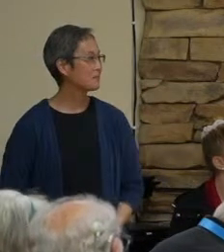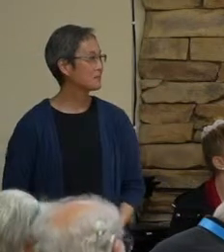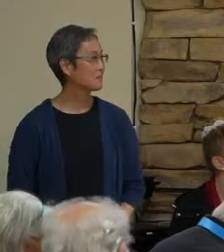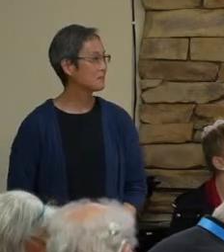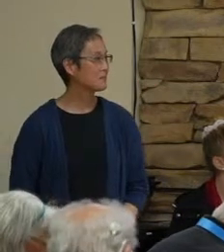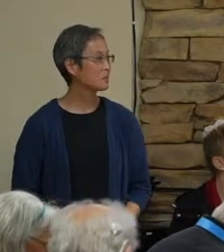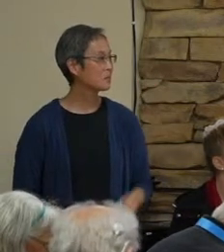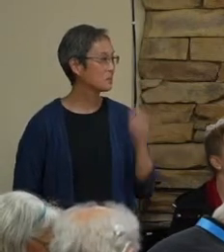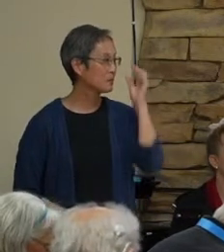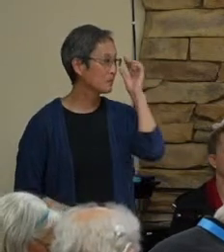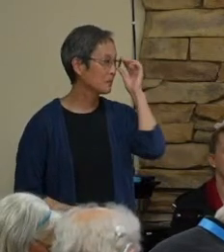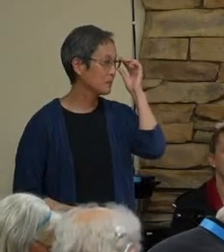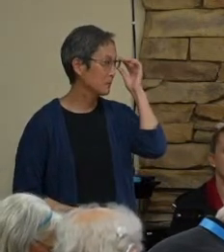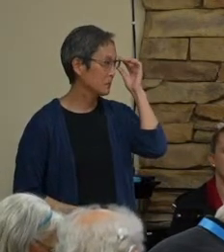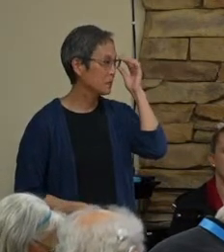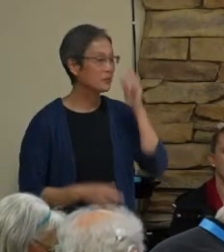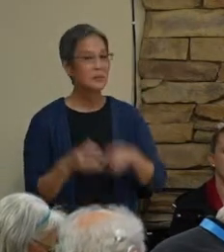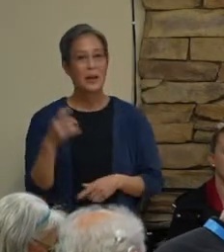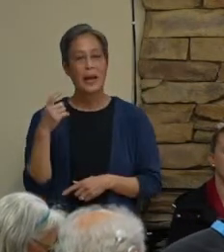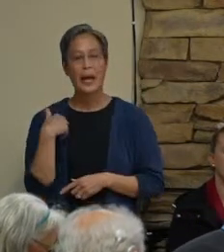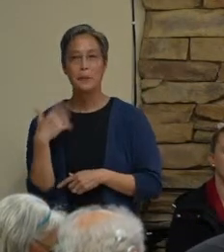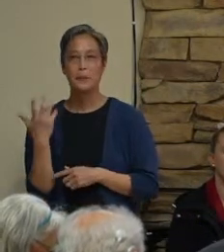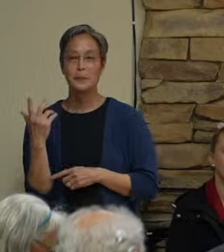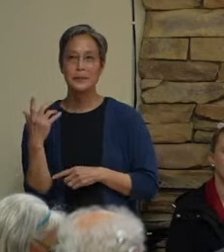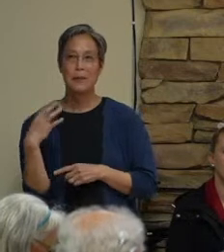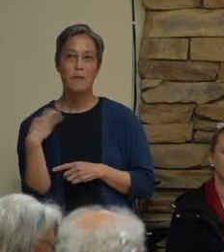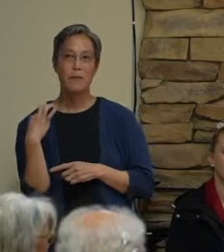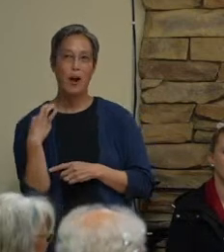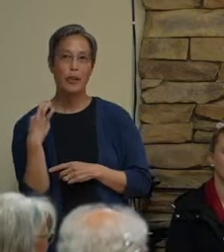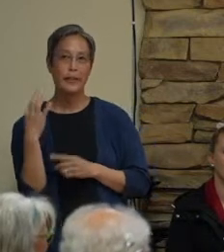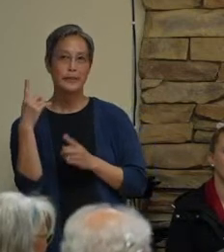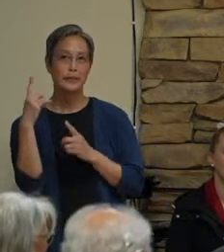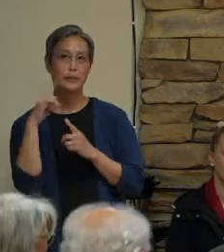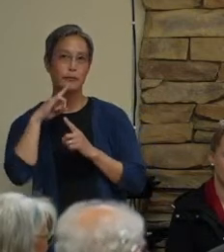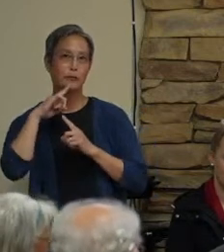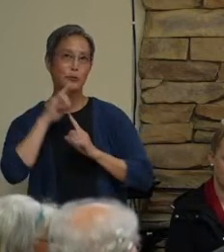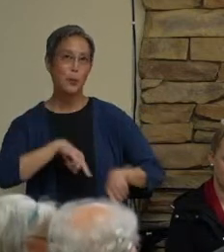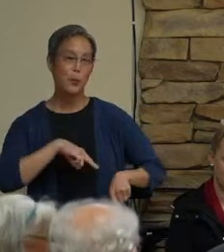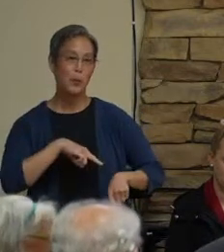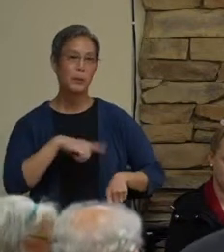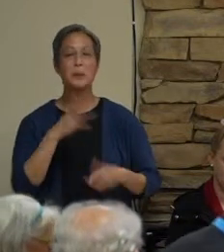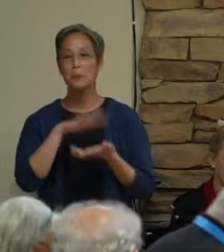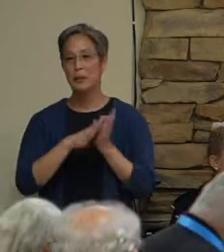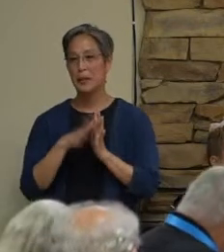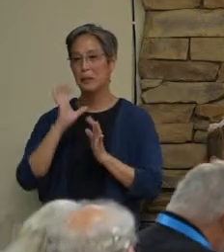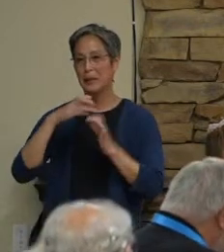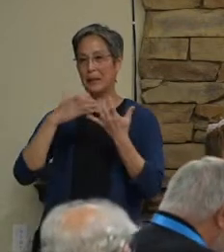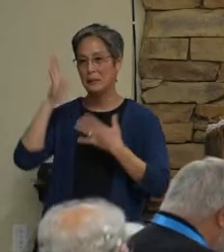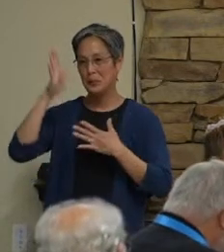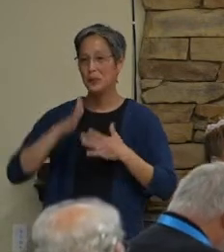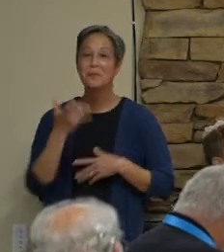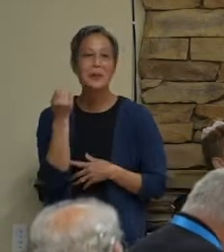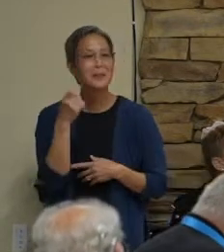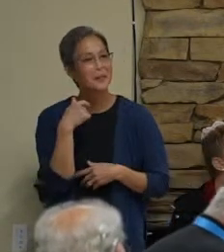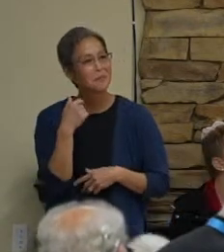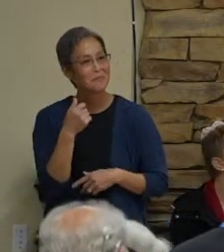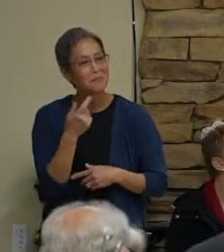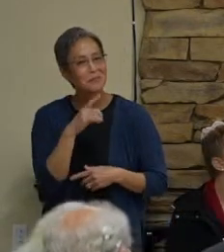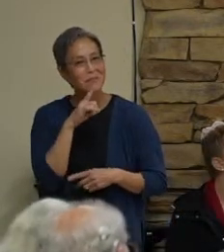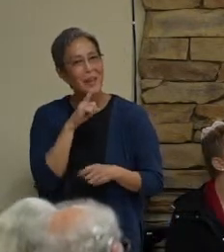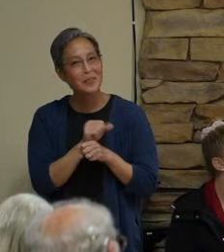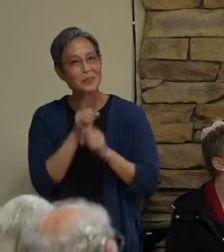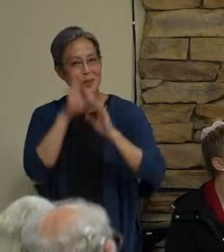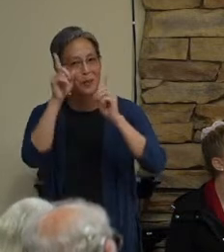I was voluntold to be our class speaker, but actually, I'm quite honored